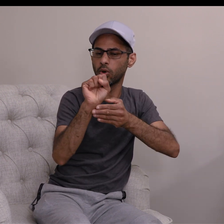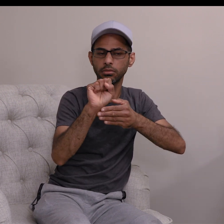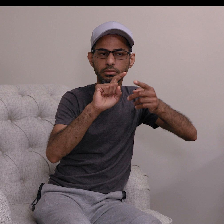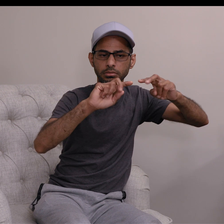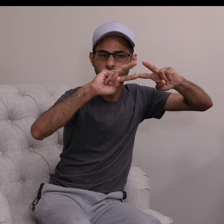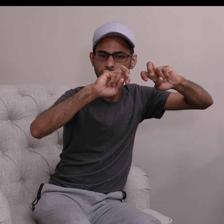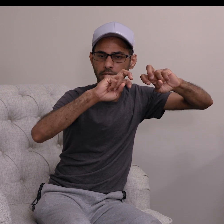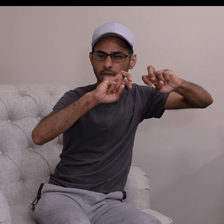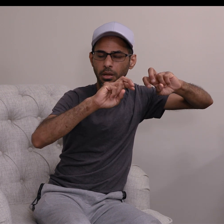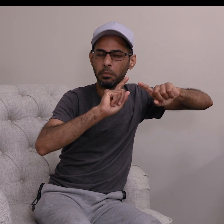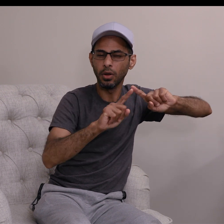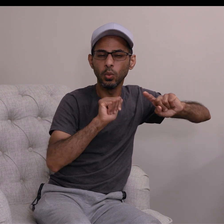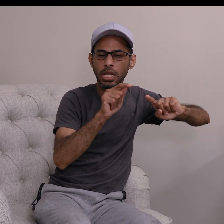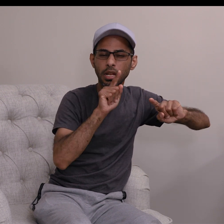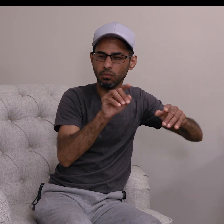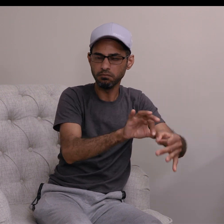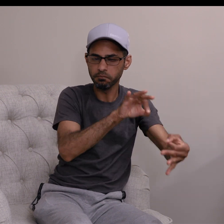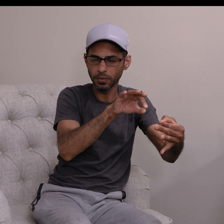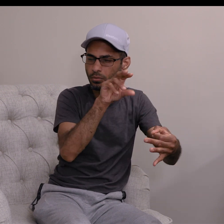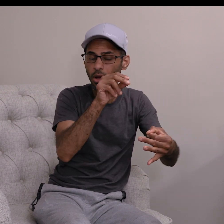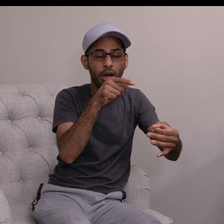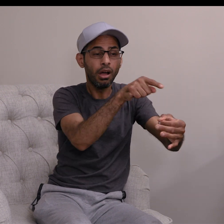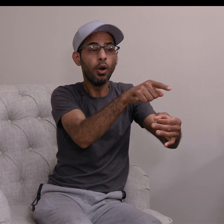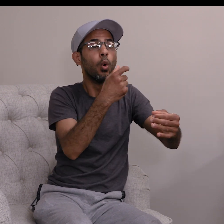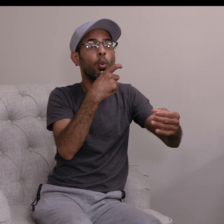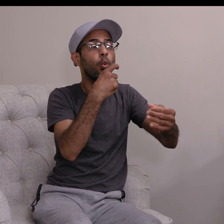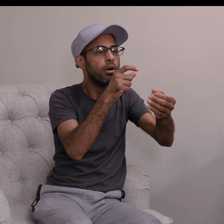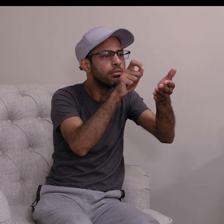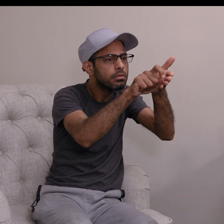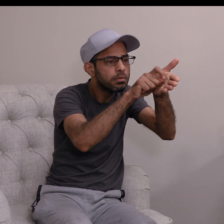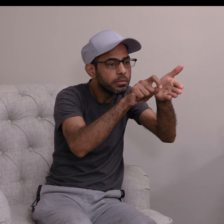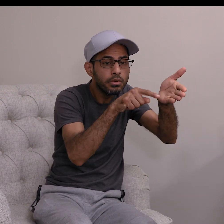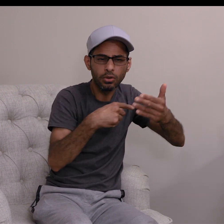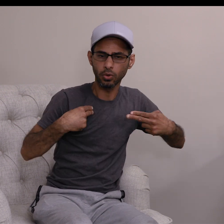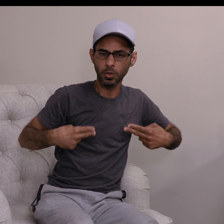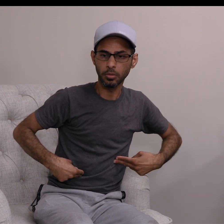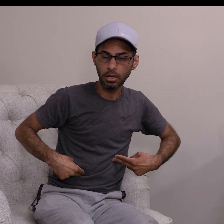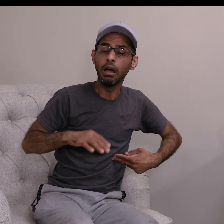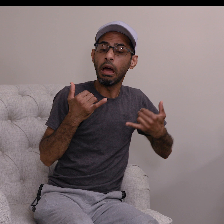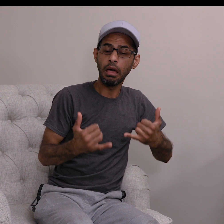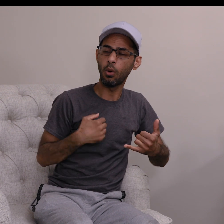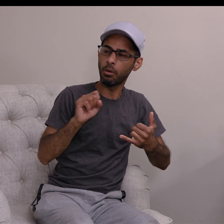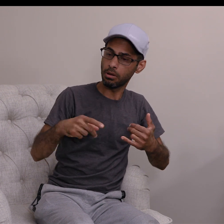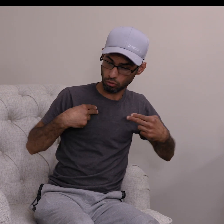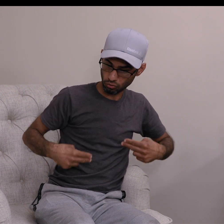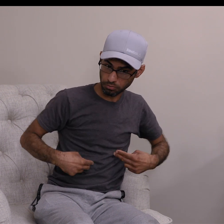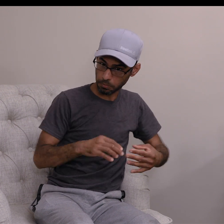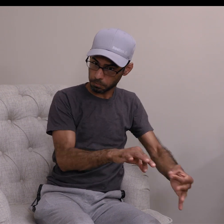running codes. Can those codes, they're not perfect, no, but it depends on who's writing them, because they're